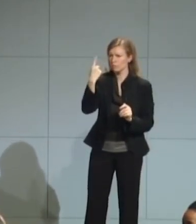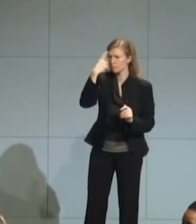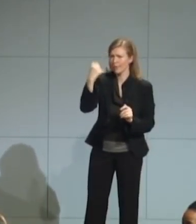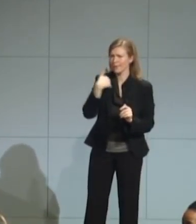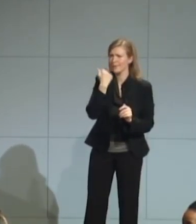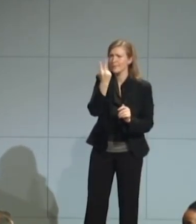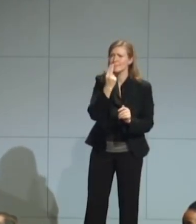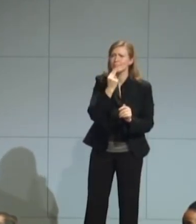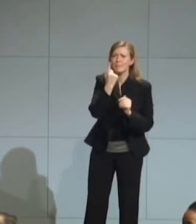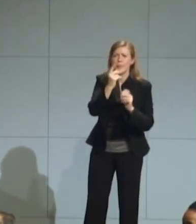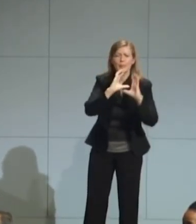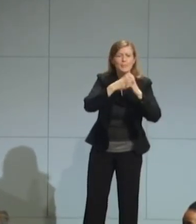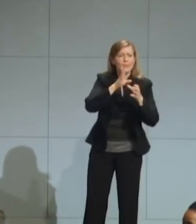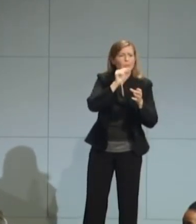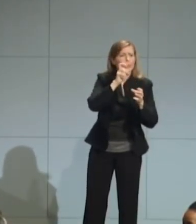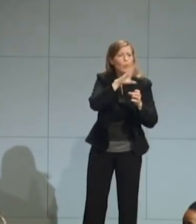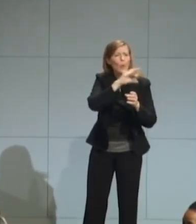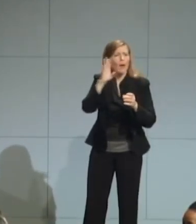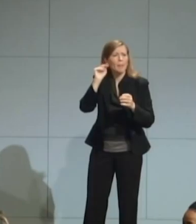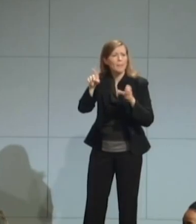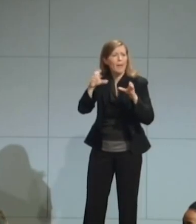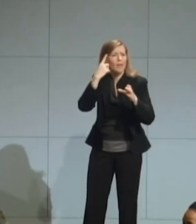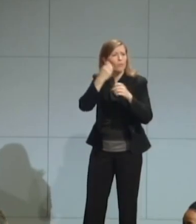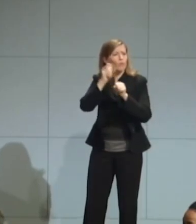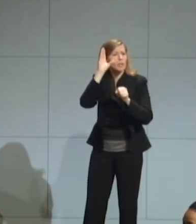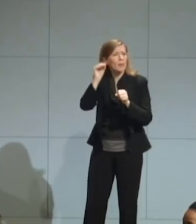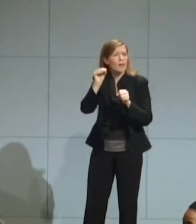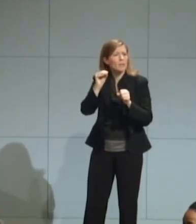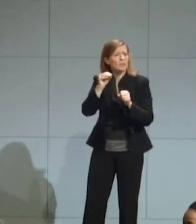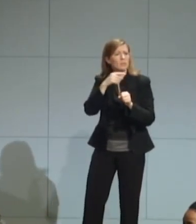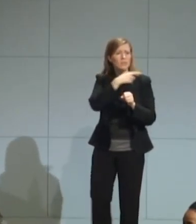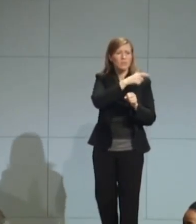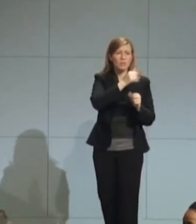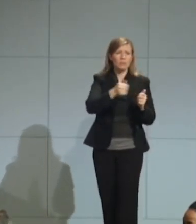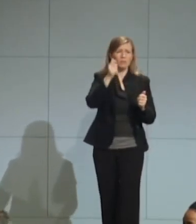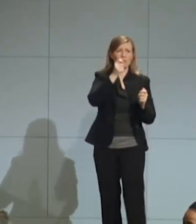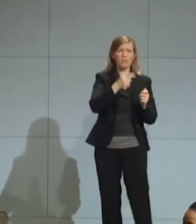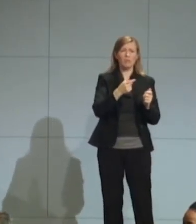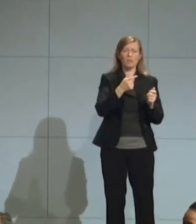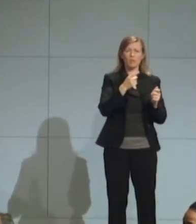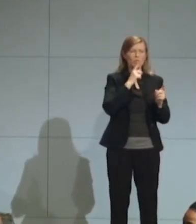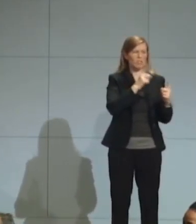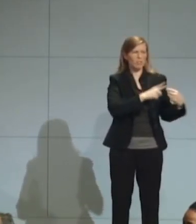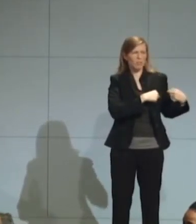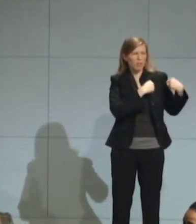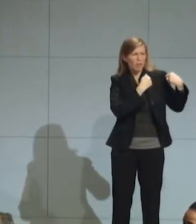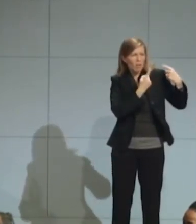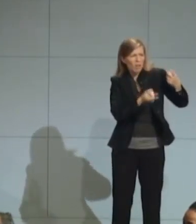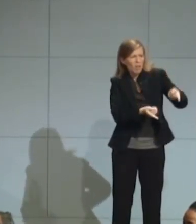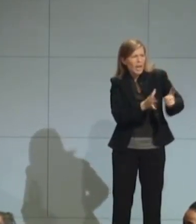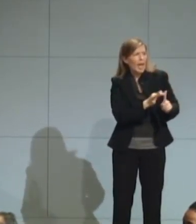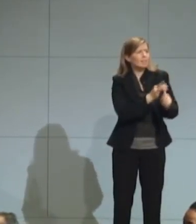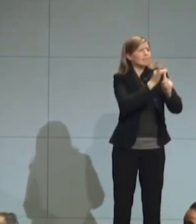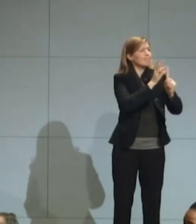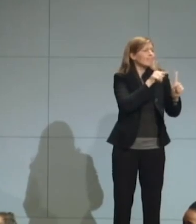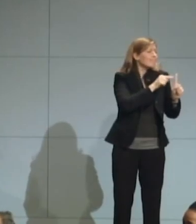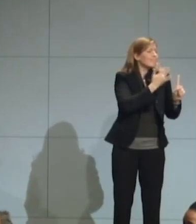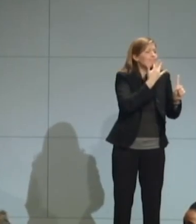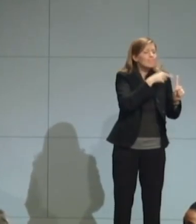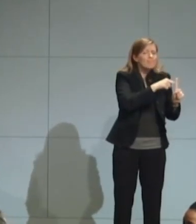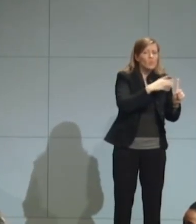richest, smartest, most educated white guys on Wall Street, and they lost approximately